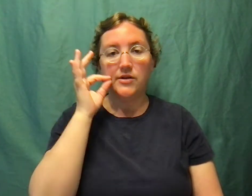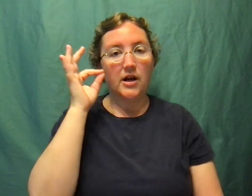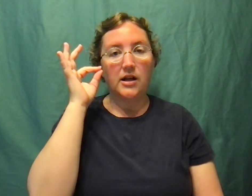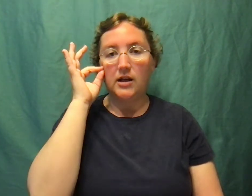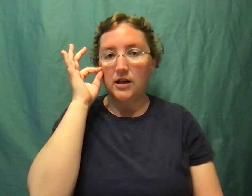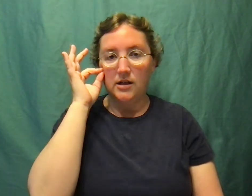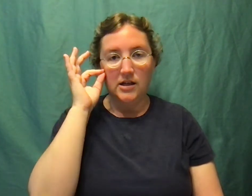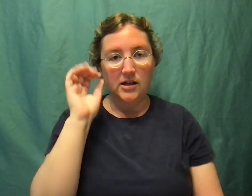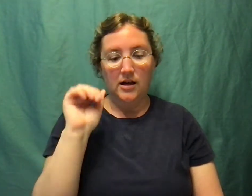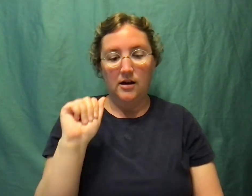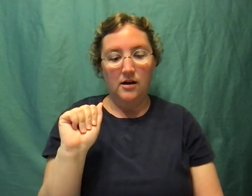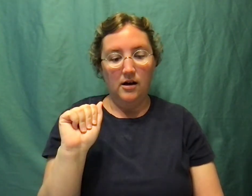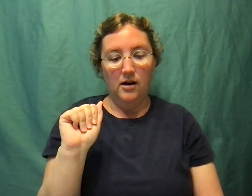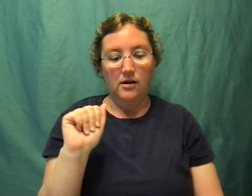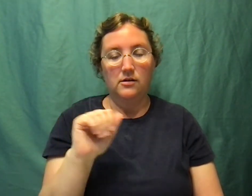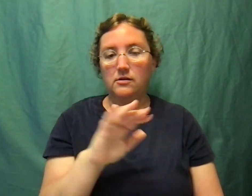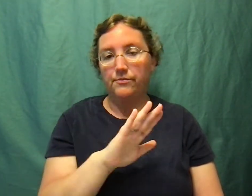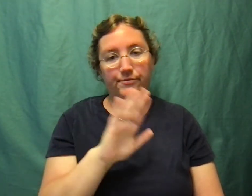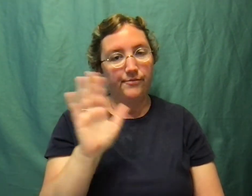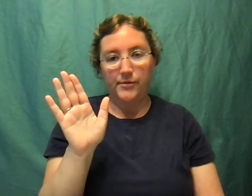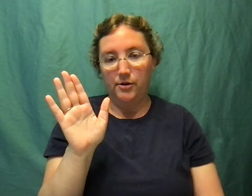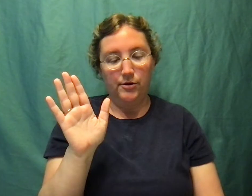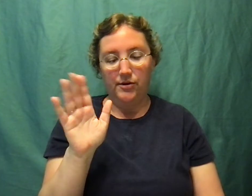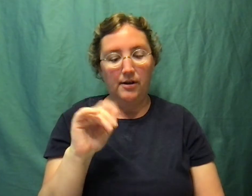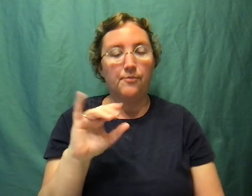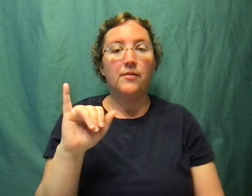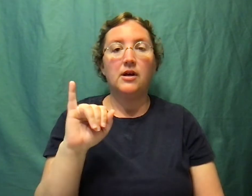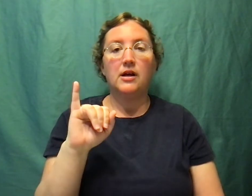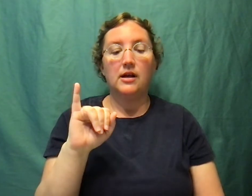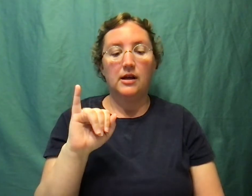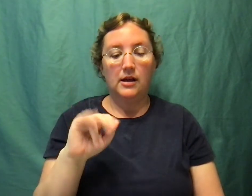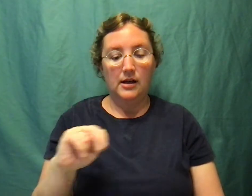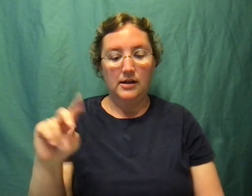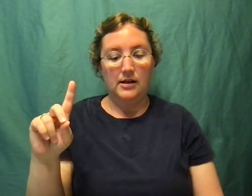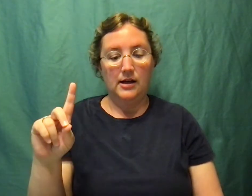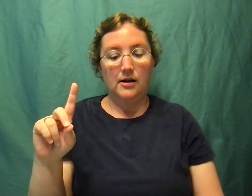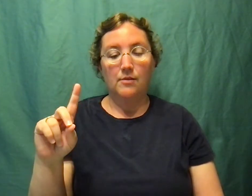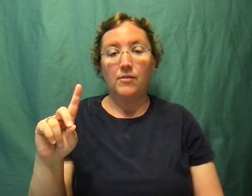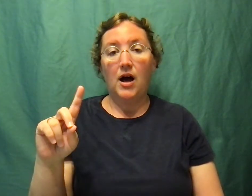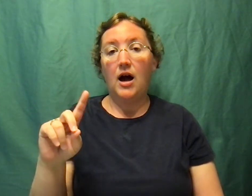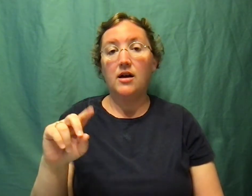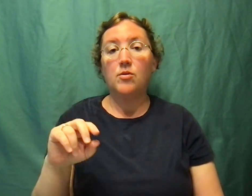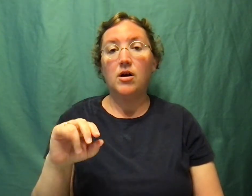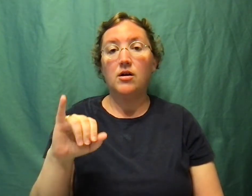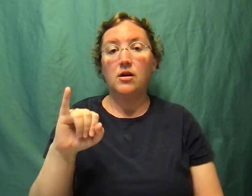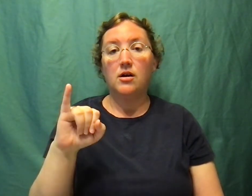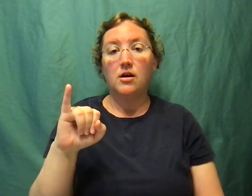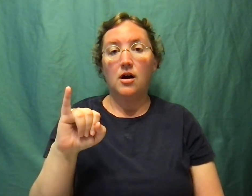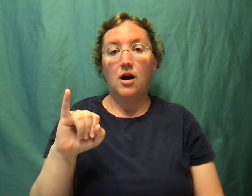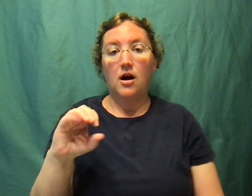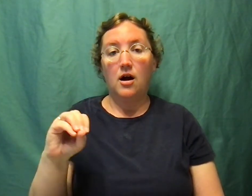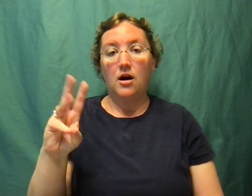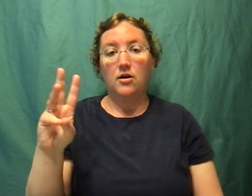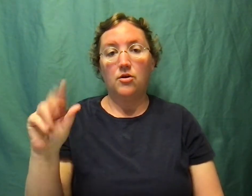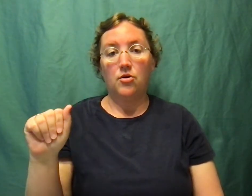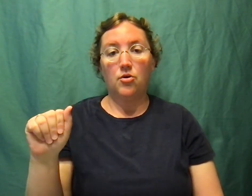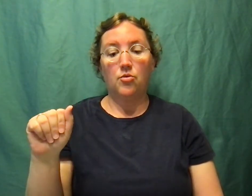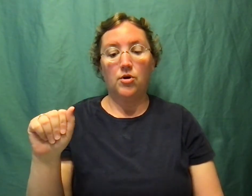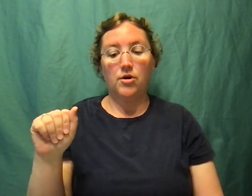signing Indiana. Don't do that. Indiana. Iowa, whole word.